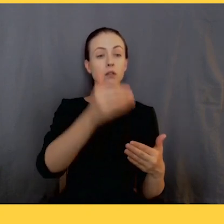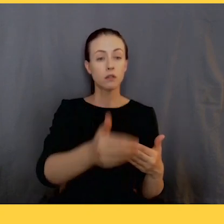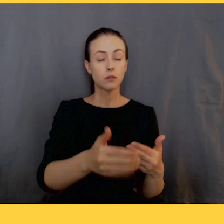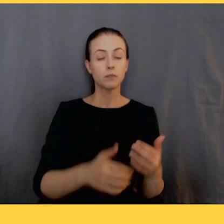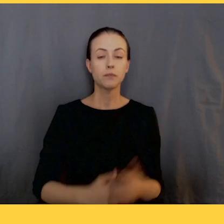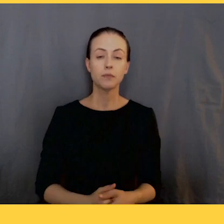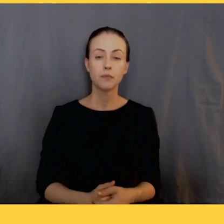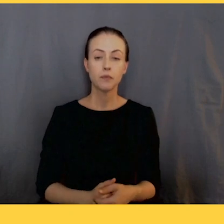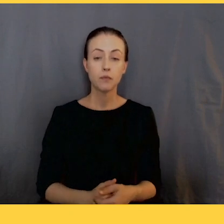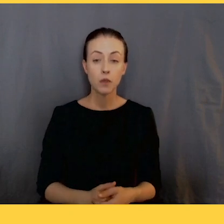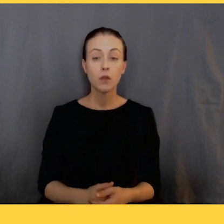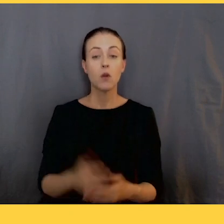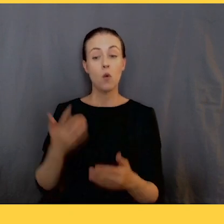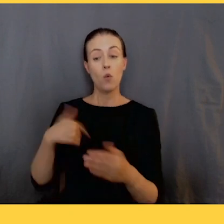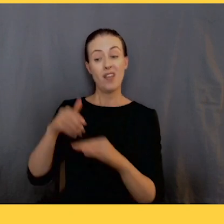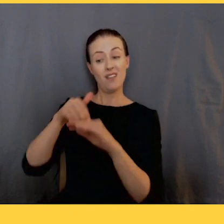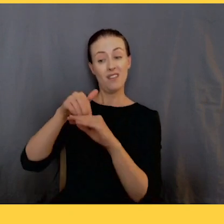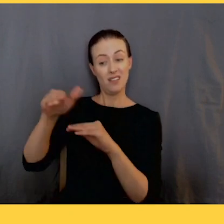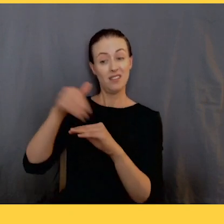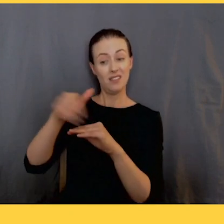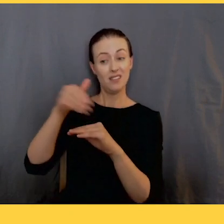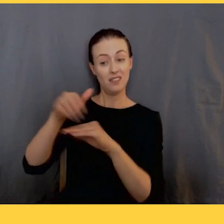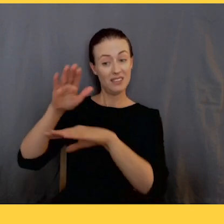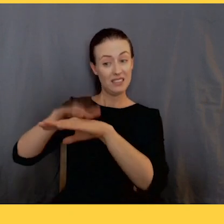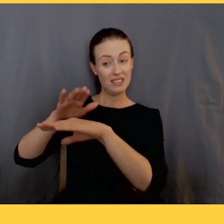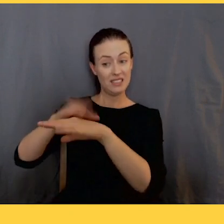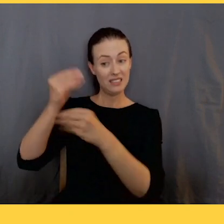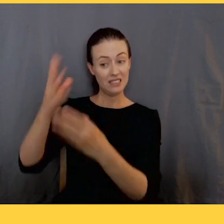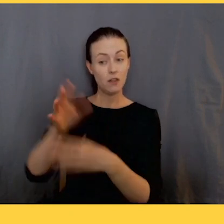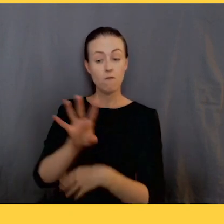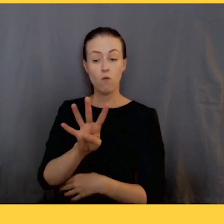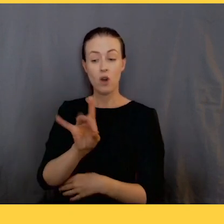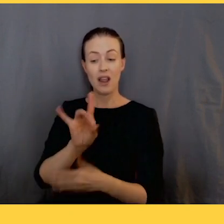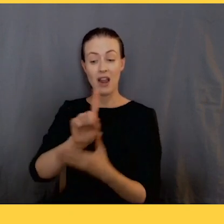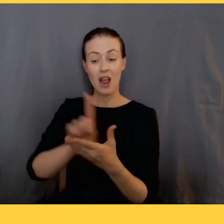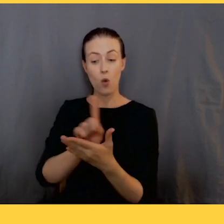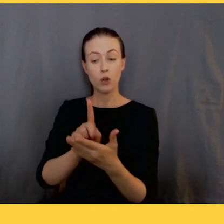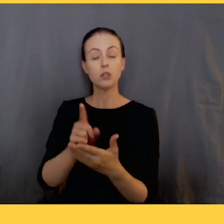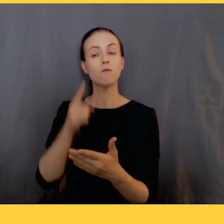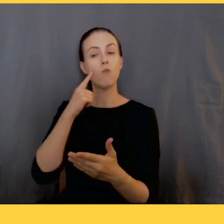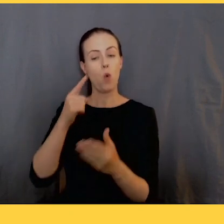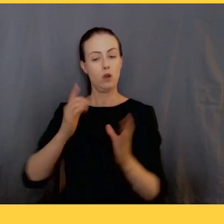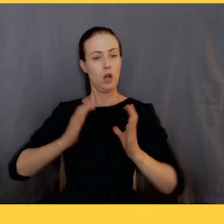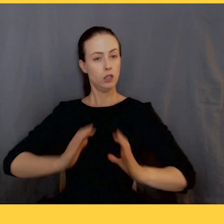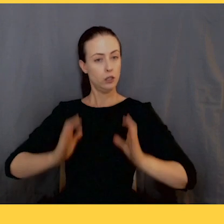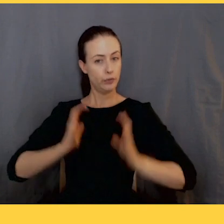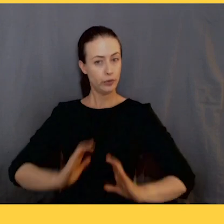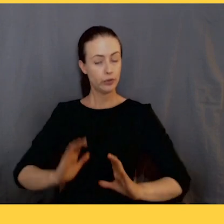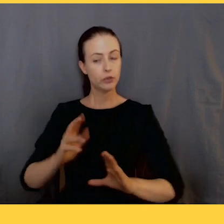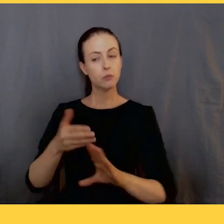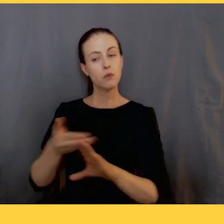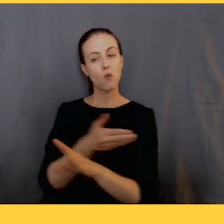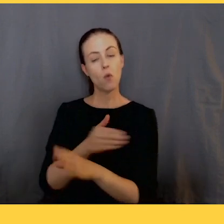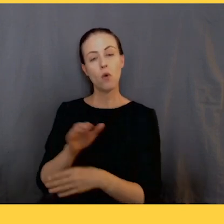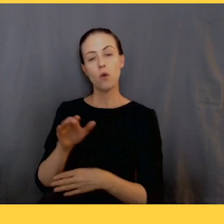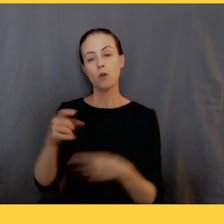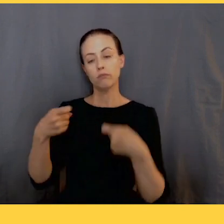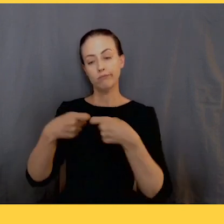initial notification to remaining customers up to 48 hours in advance of a potential PSPS